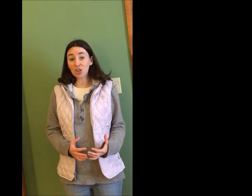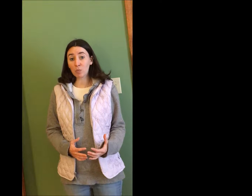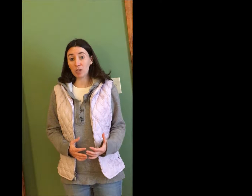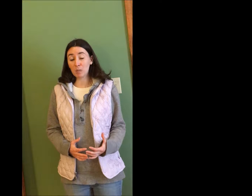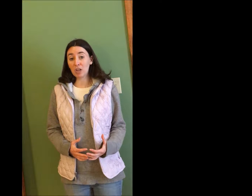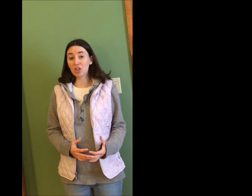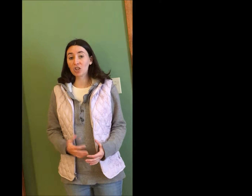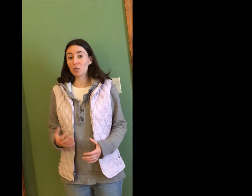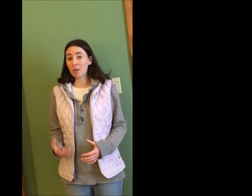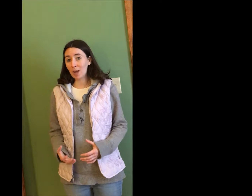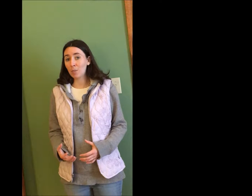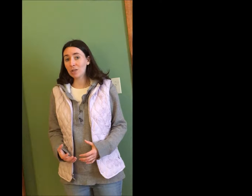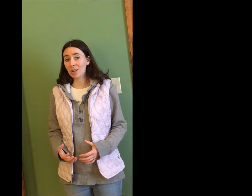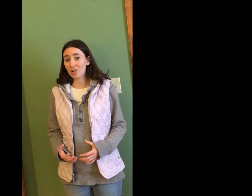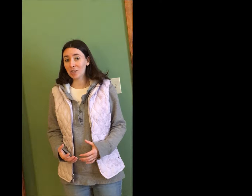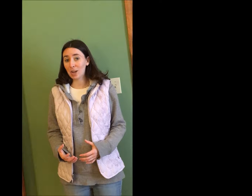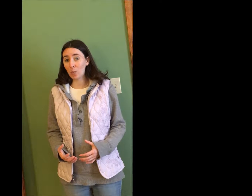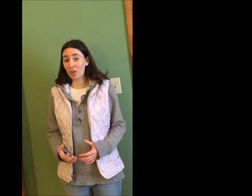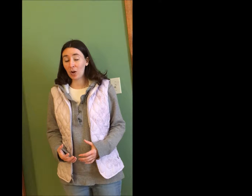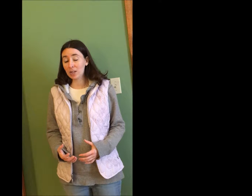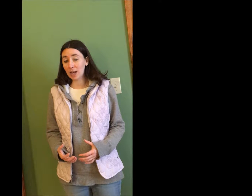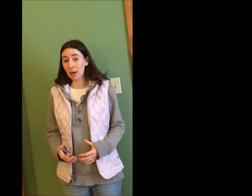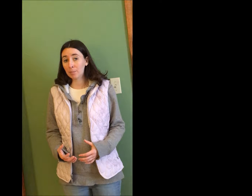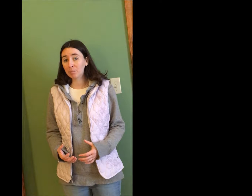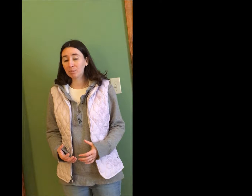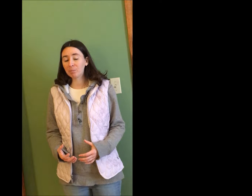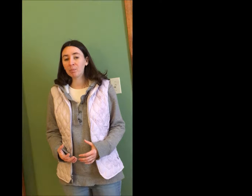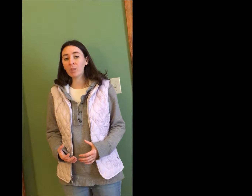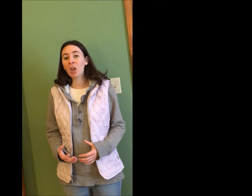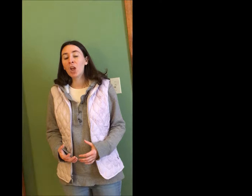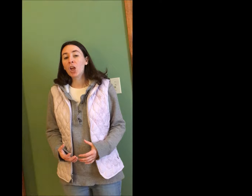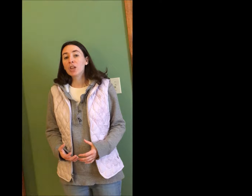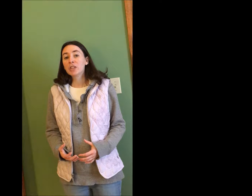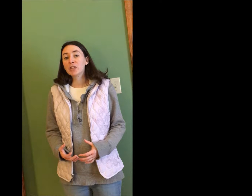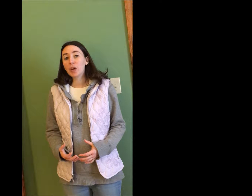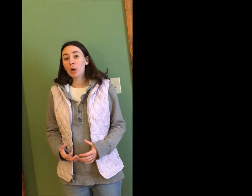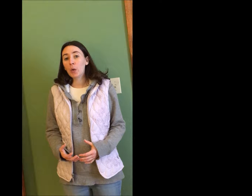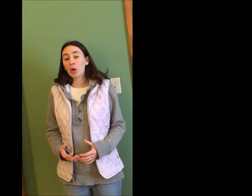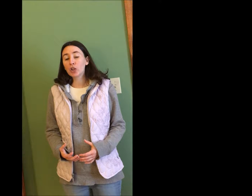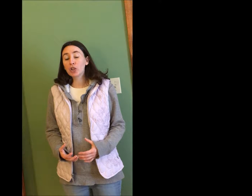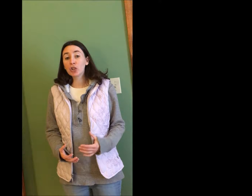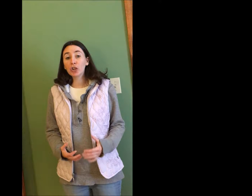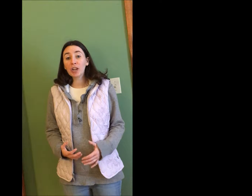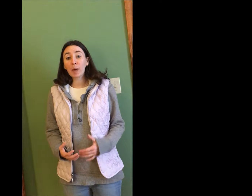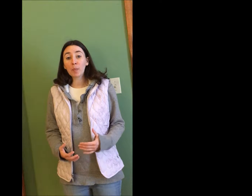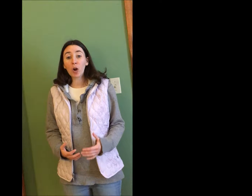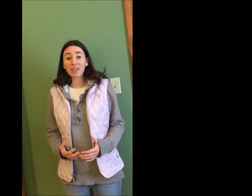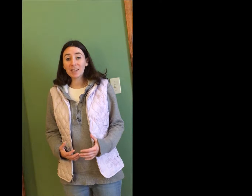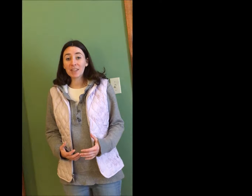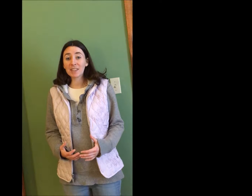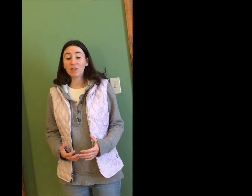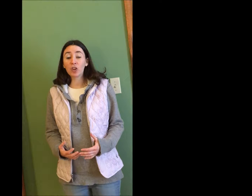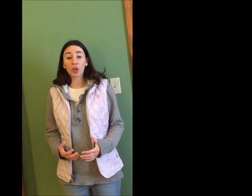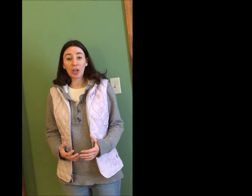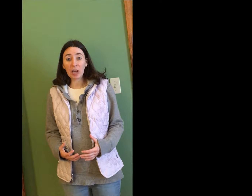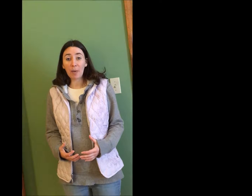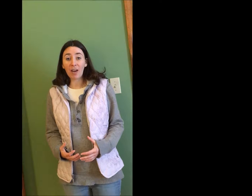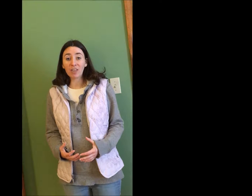intelligible speech to being able to understand what they are saying. So during my process of learning about